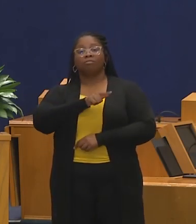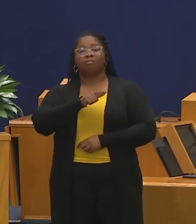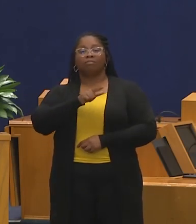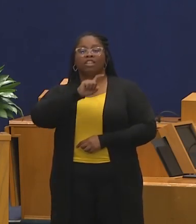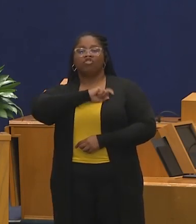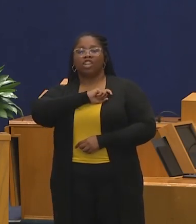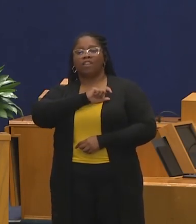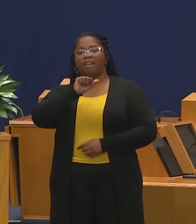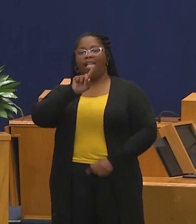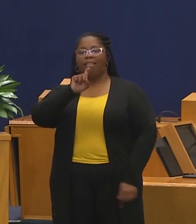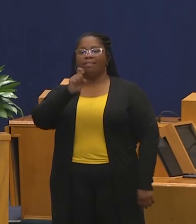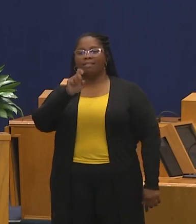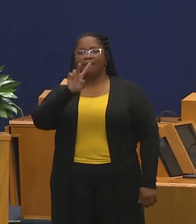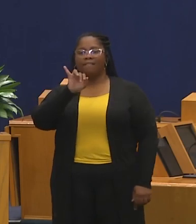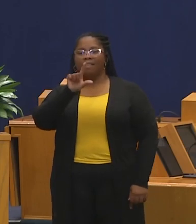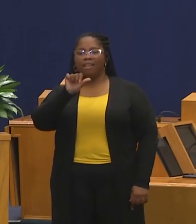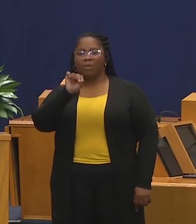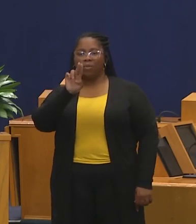Alex Villanueva. Thank you.